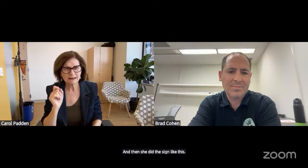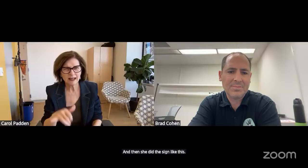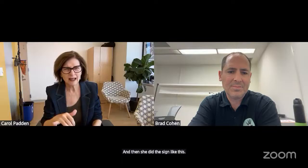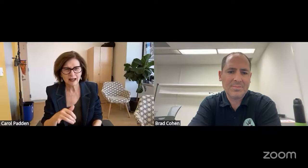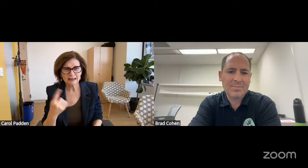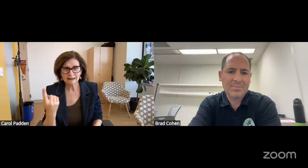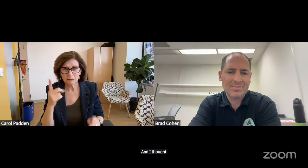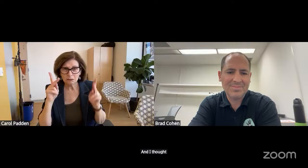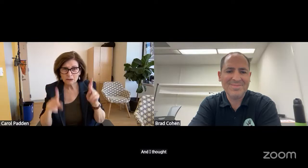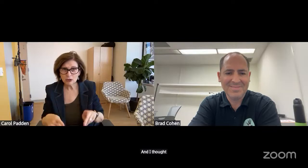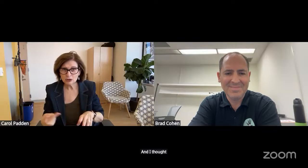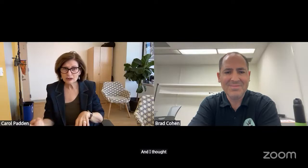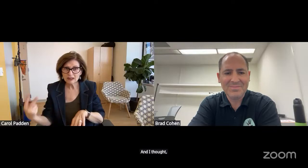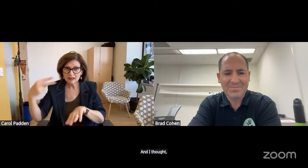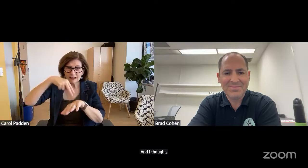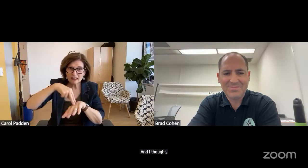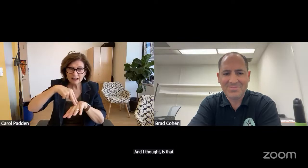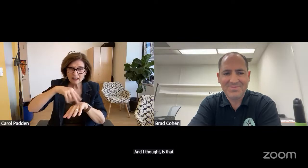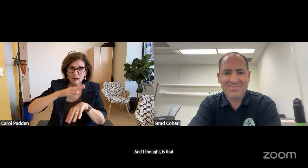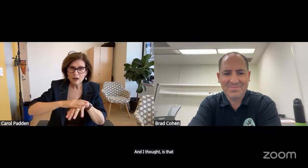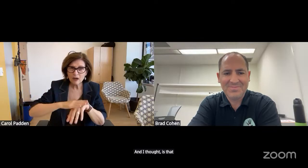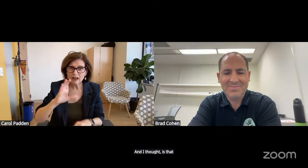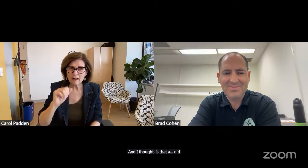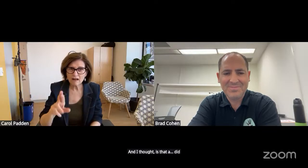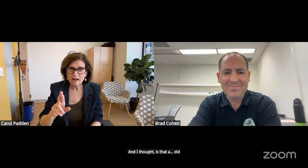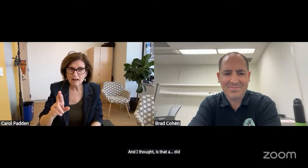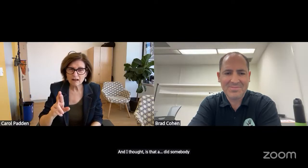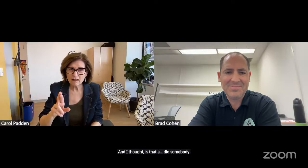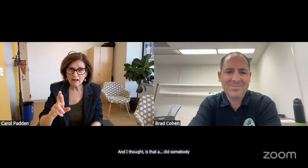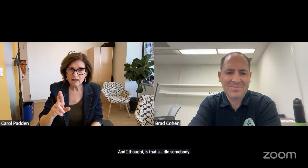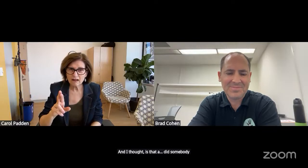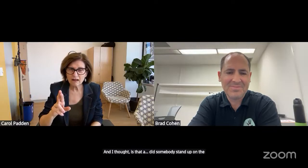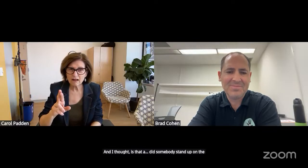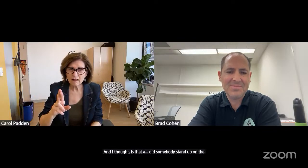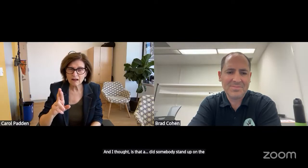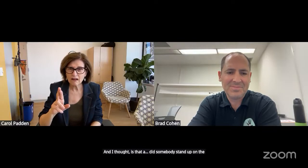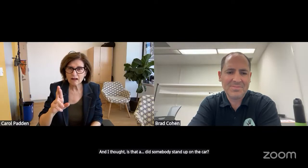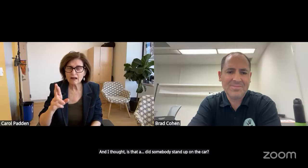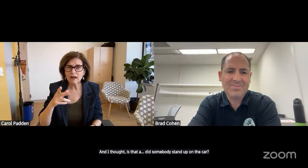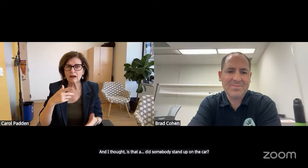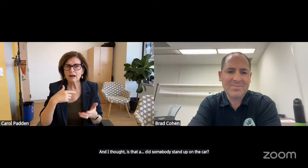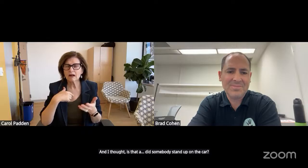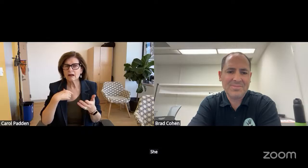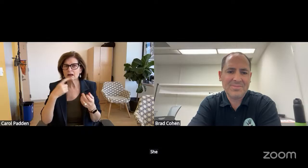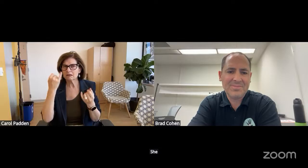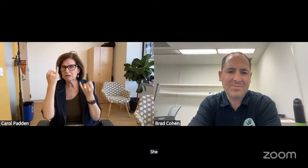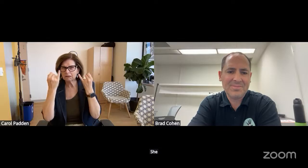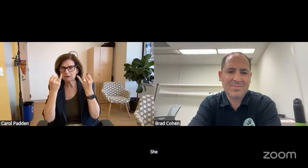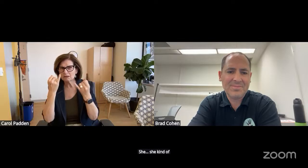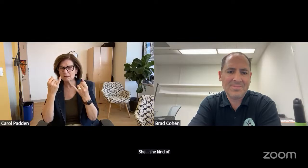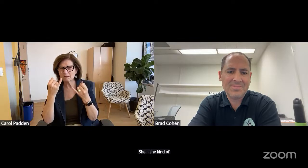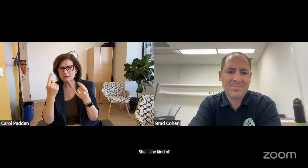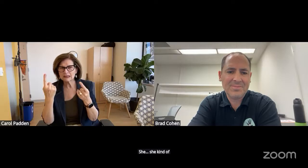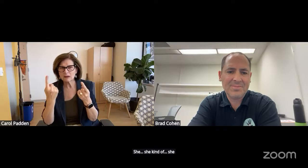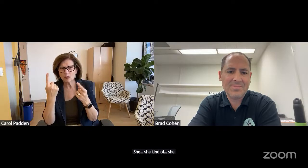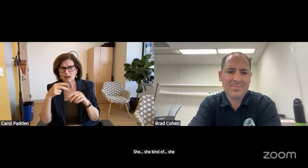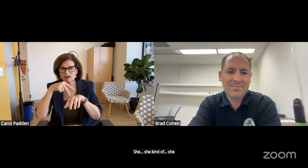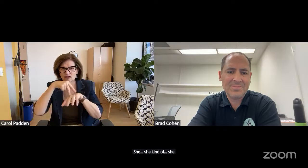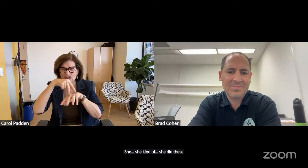And I thought, oh, is that a, did somebody stand up on the car? She kind of, she did these signs that